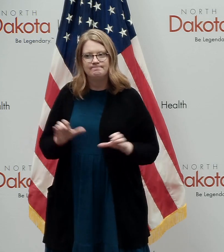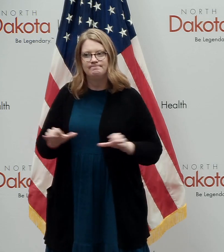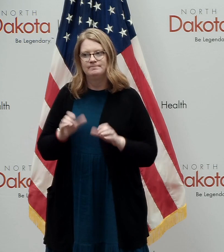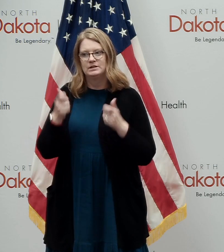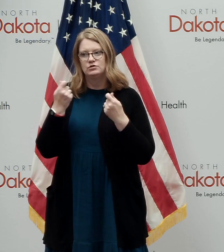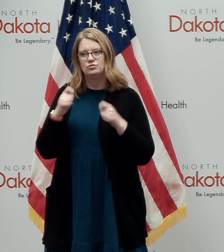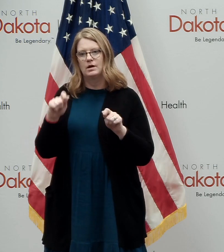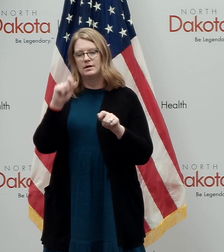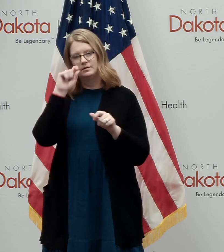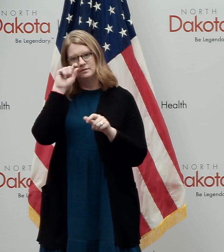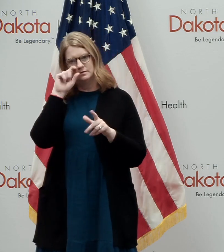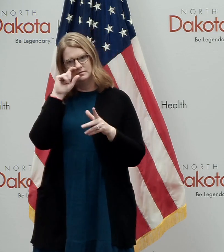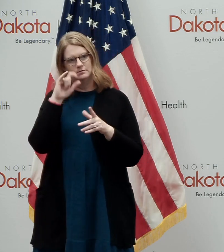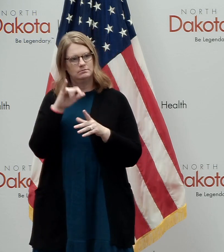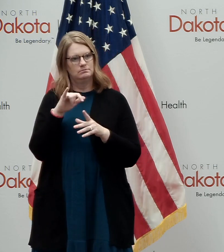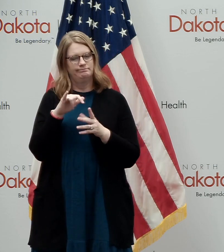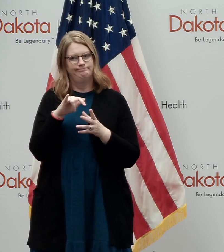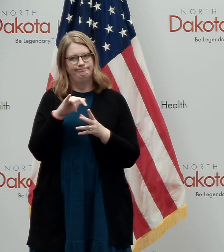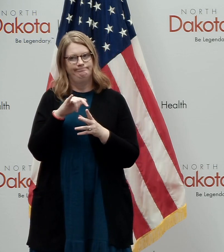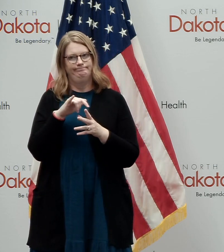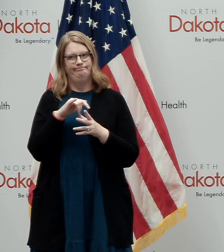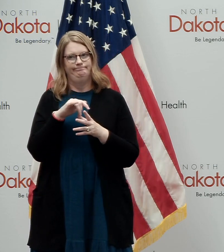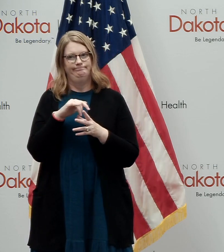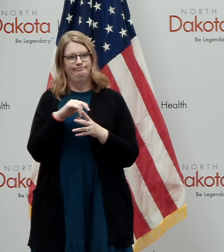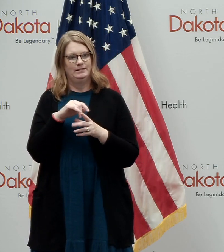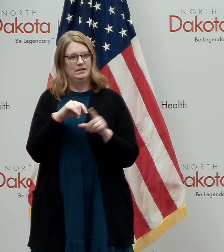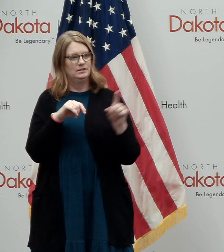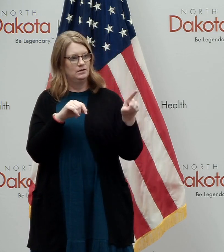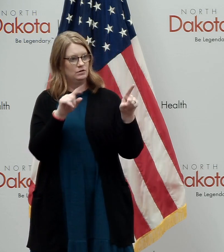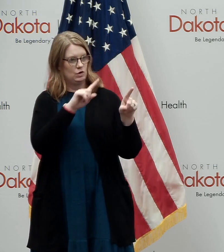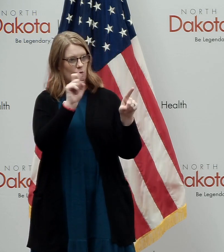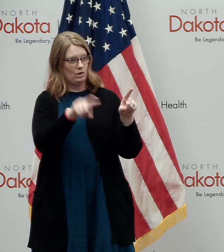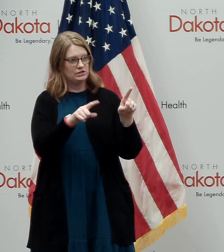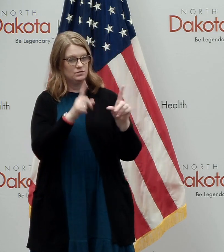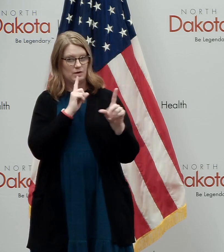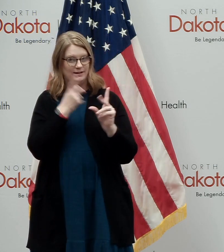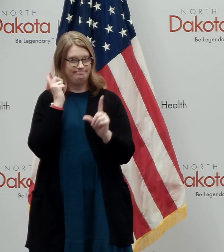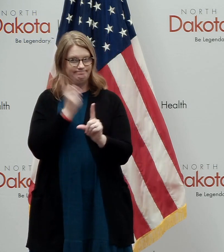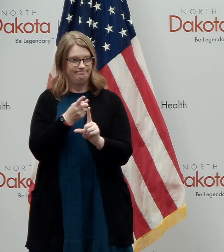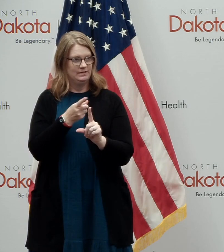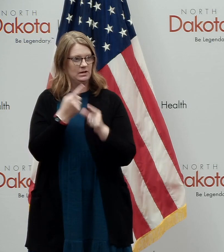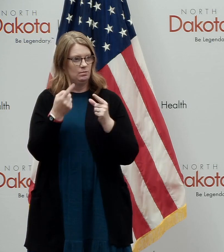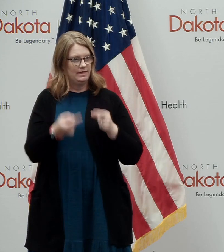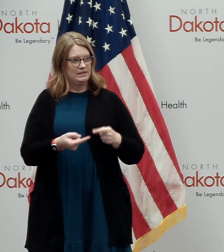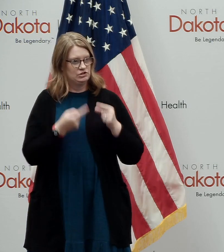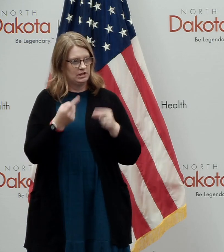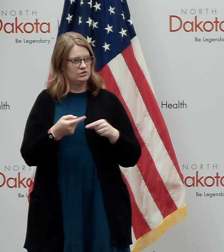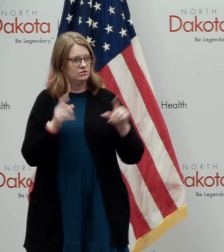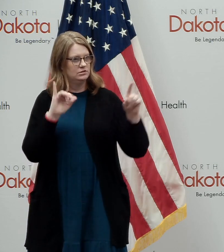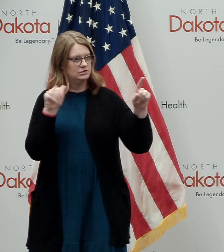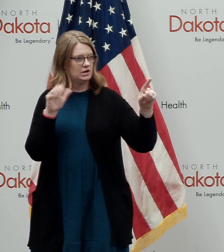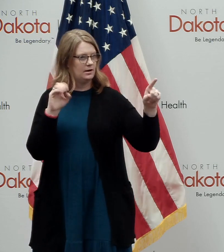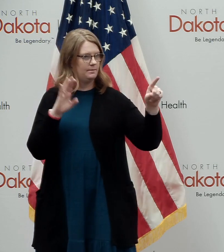to tap into this thing. You've really, in your question, really get the heart of the challenge we're facing.